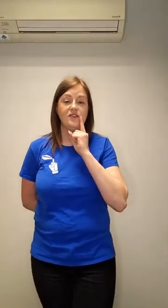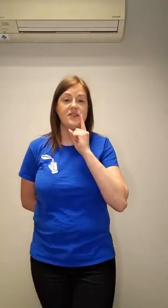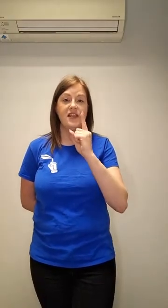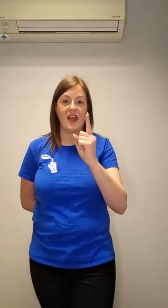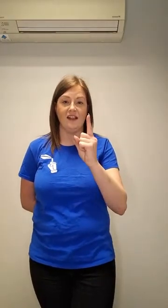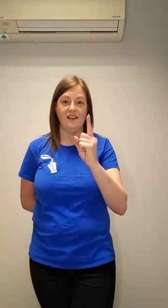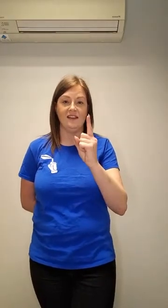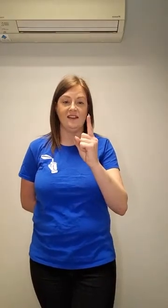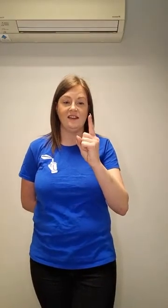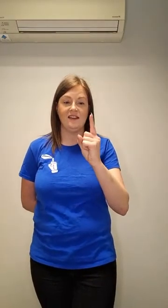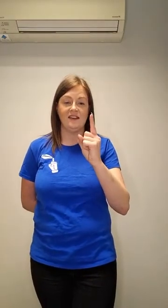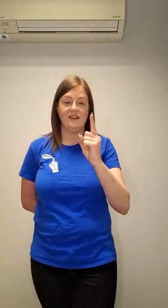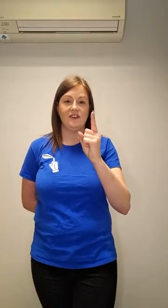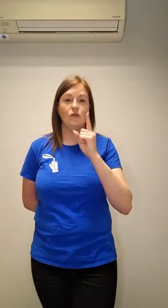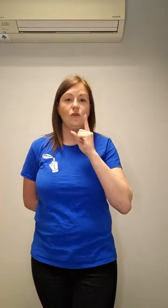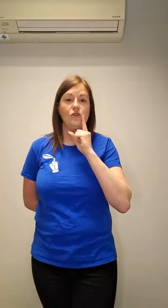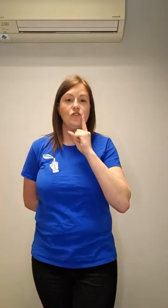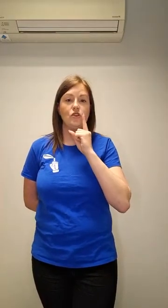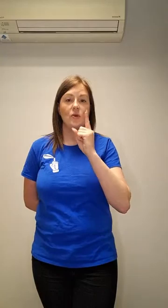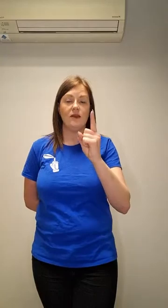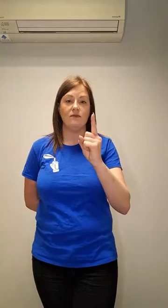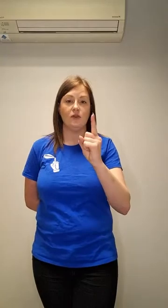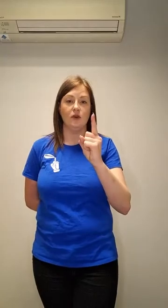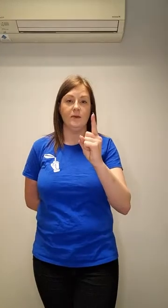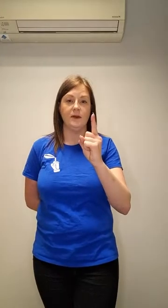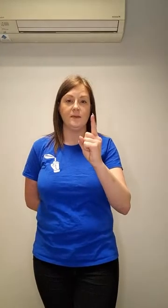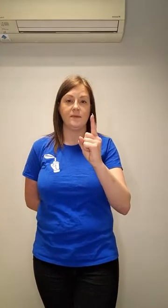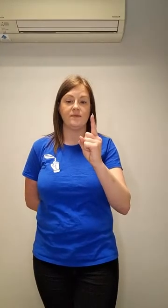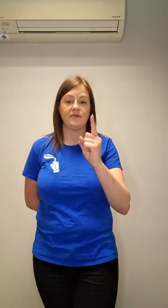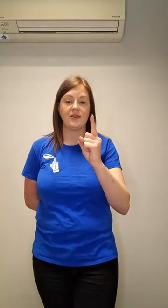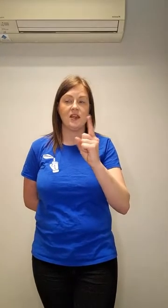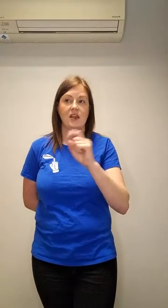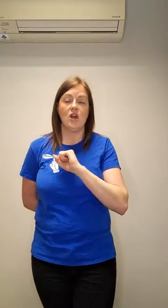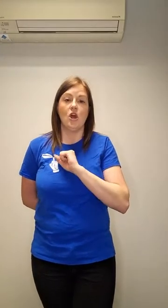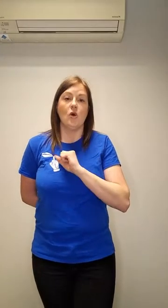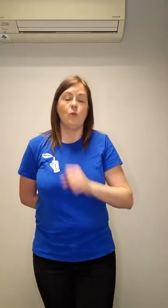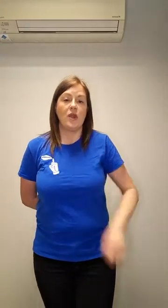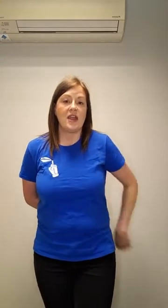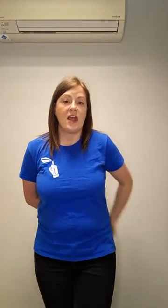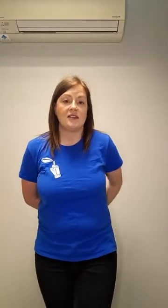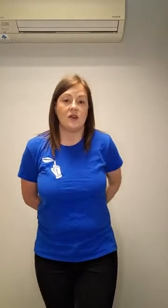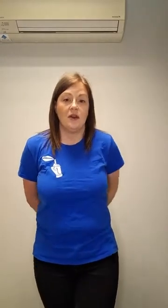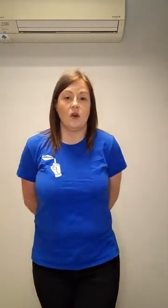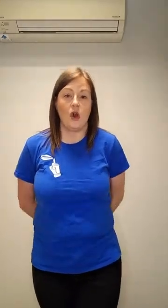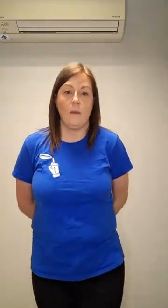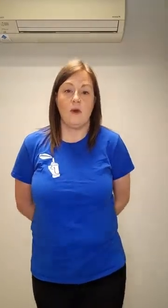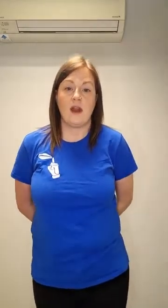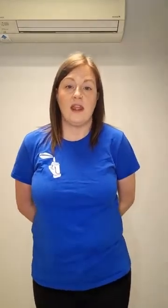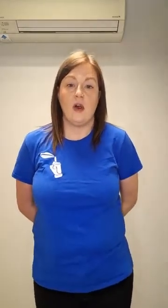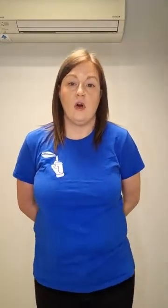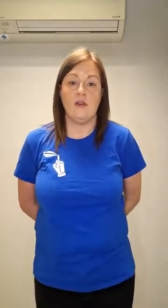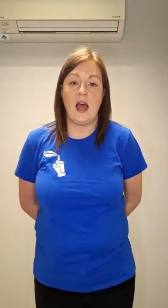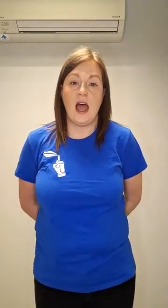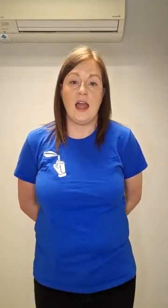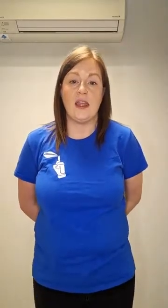to tell or to inform. We at Signalong operate on